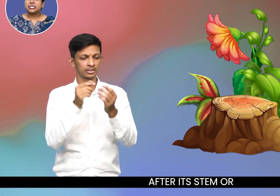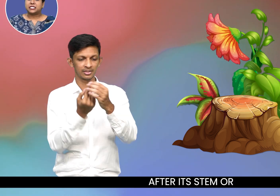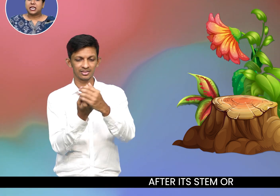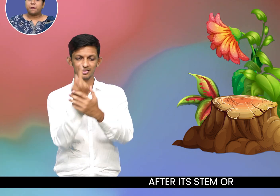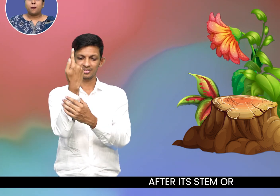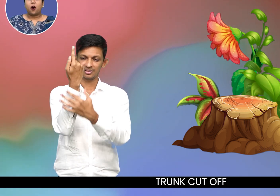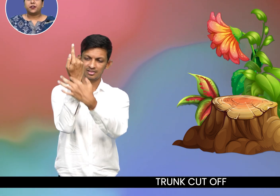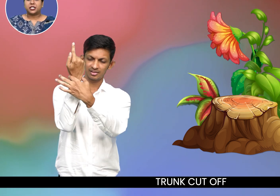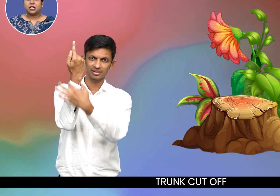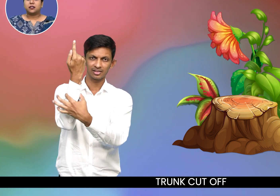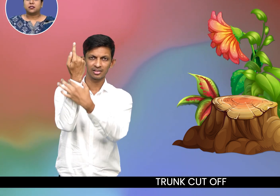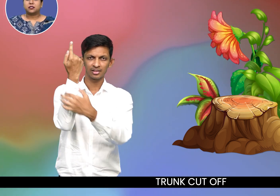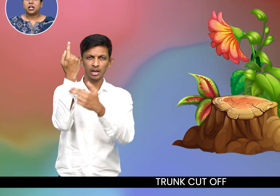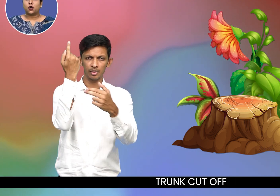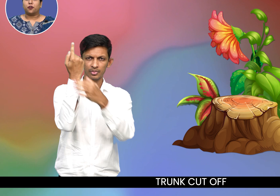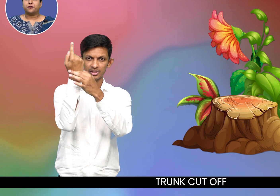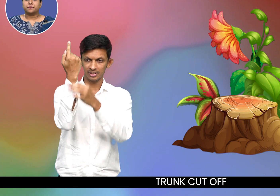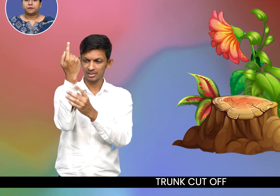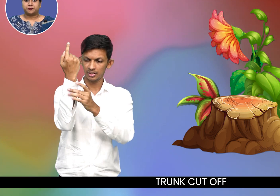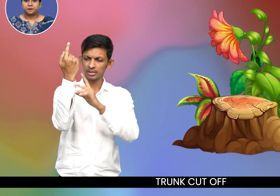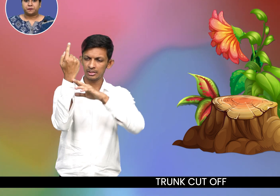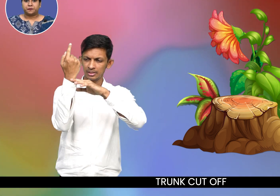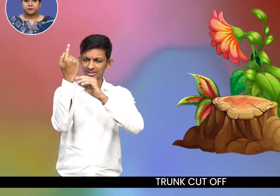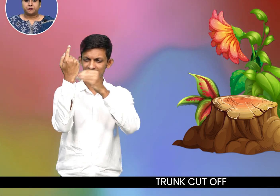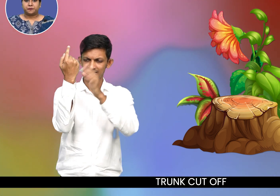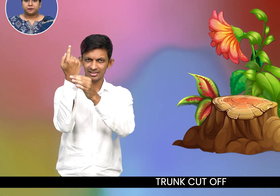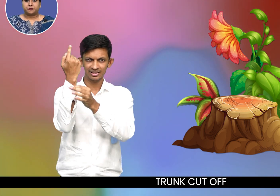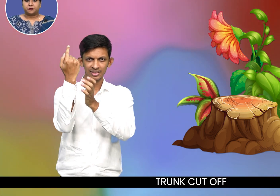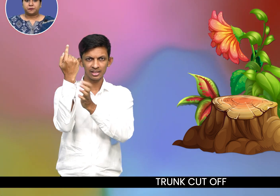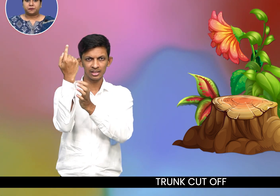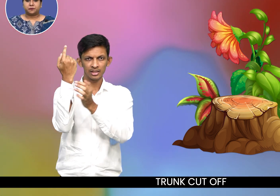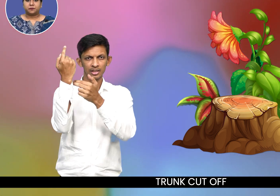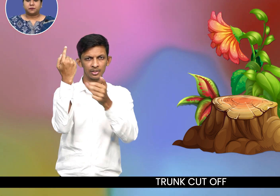after its stem or trunk cut off.